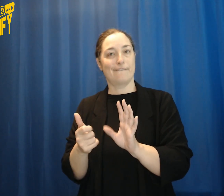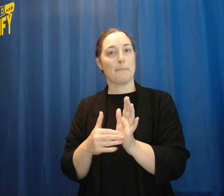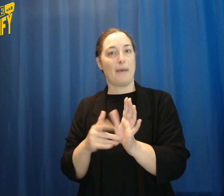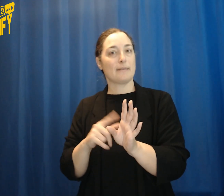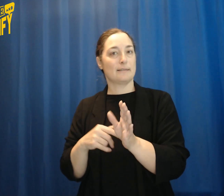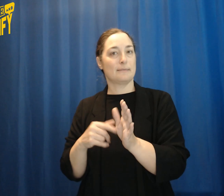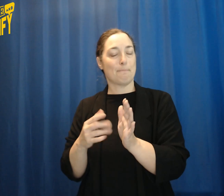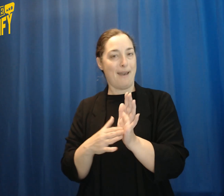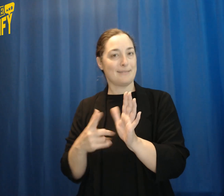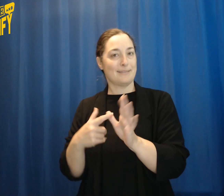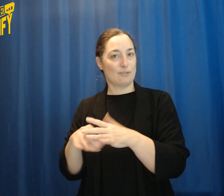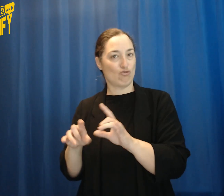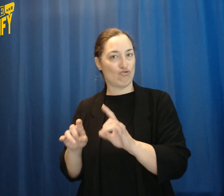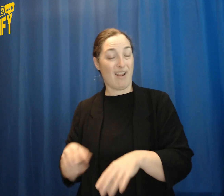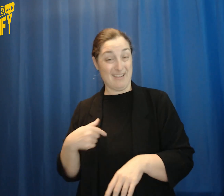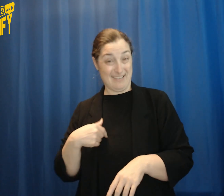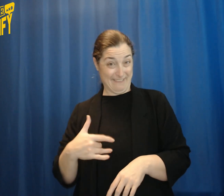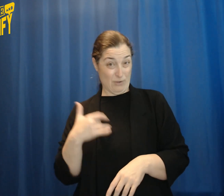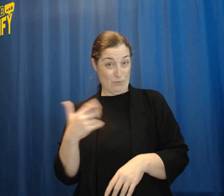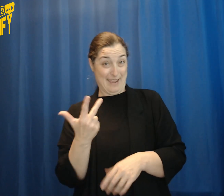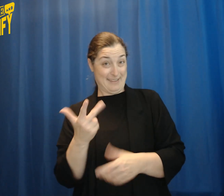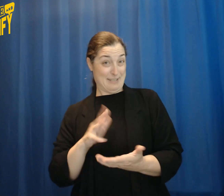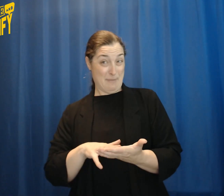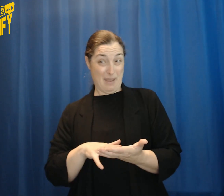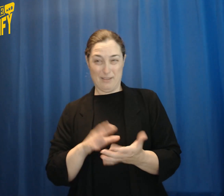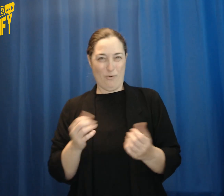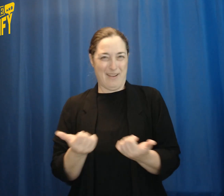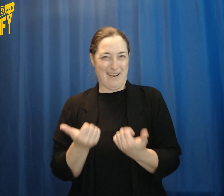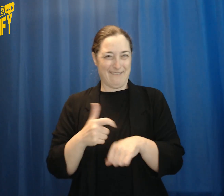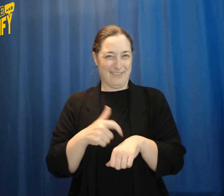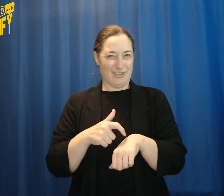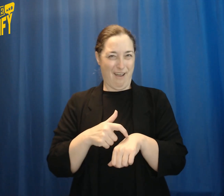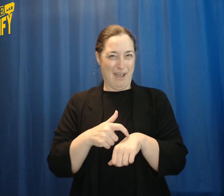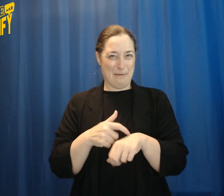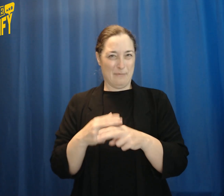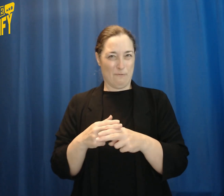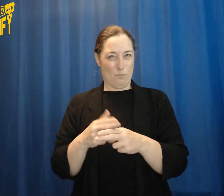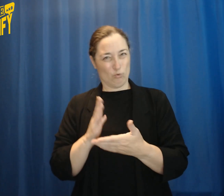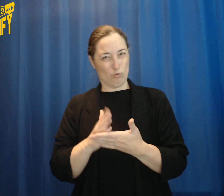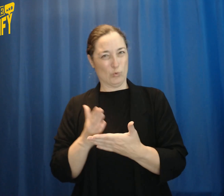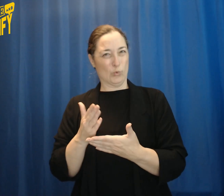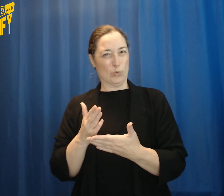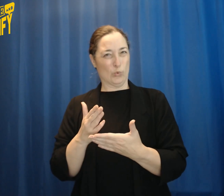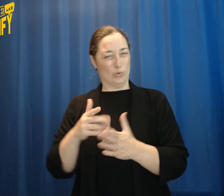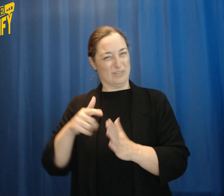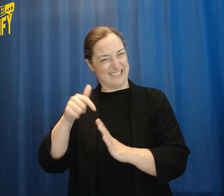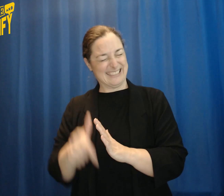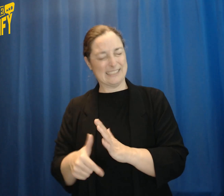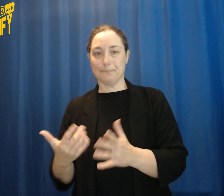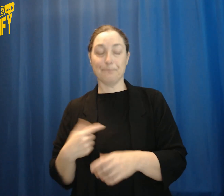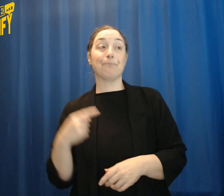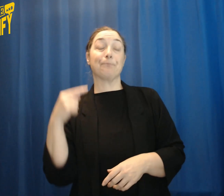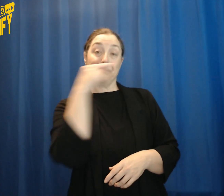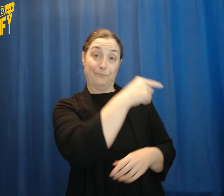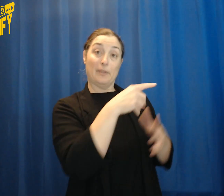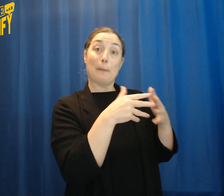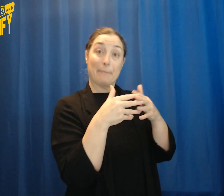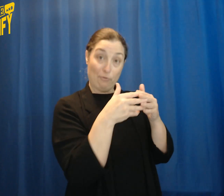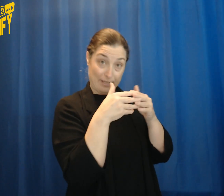really construct a good solid body of work to step from. I went across to the States. I